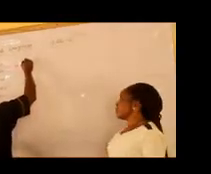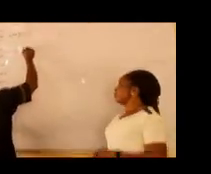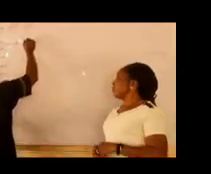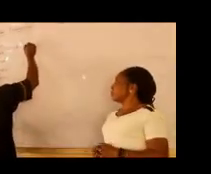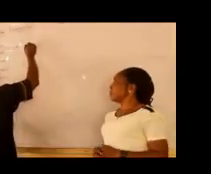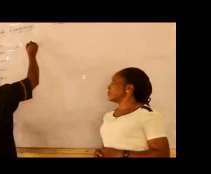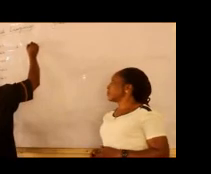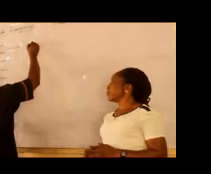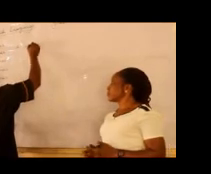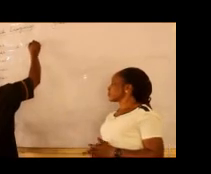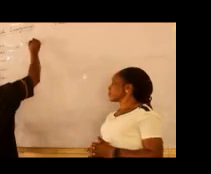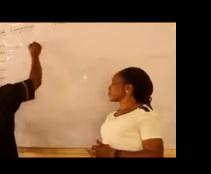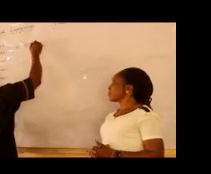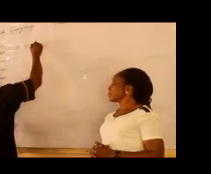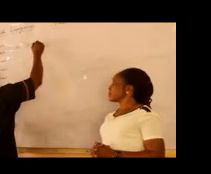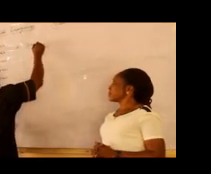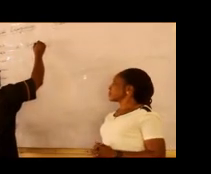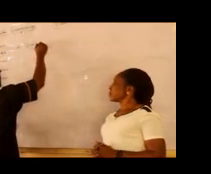writing